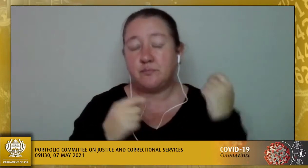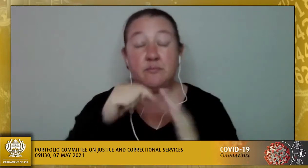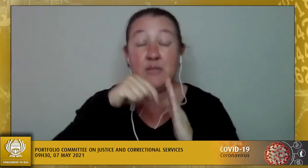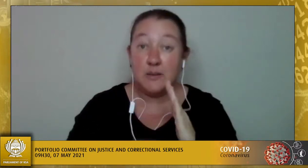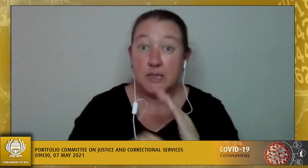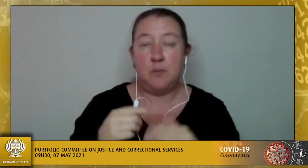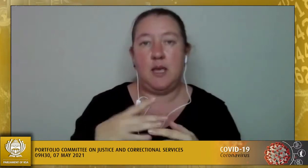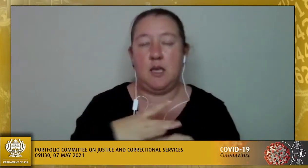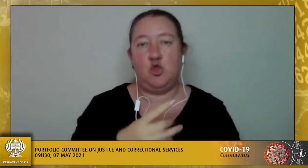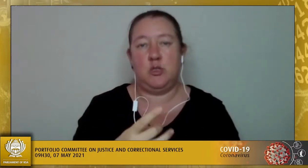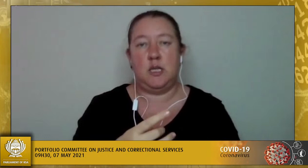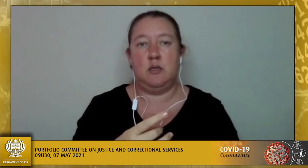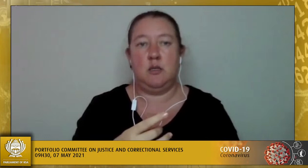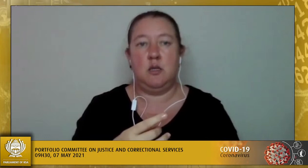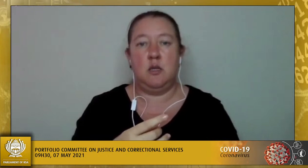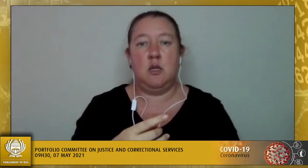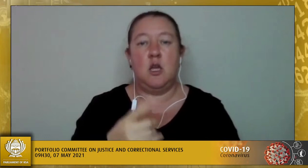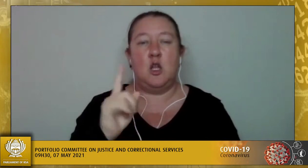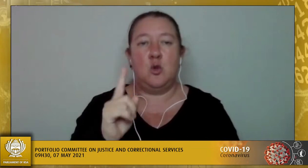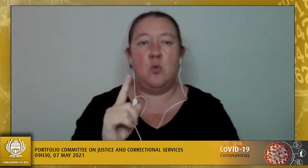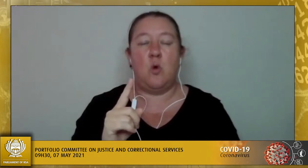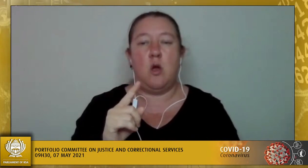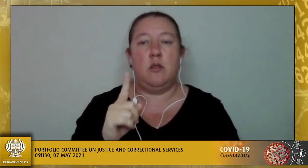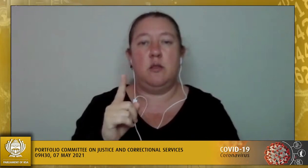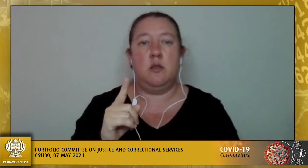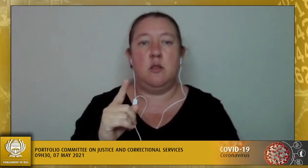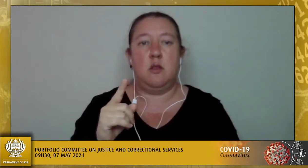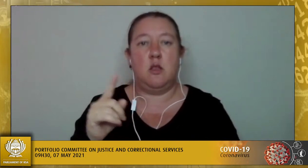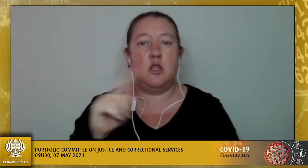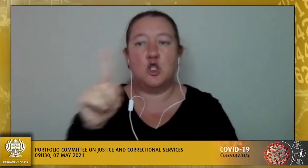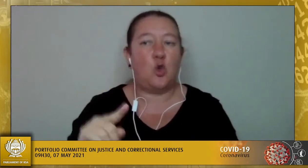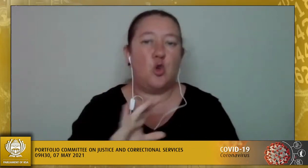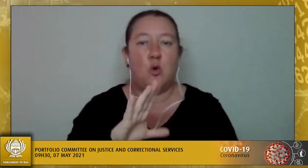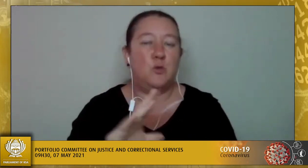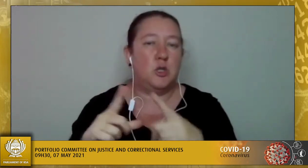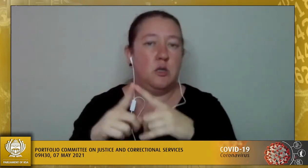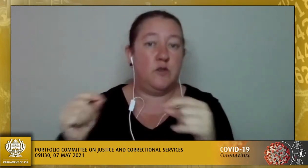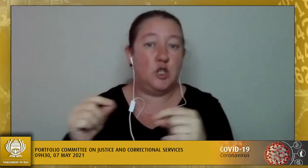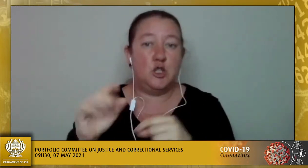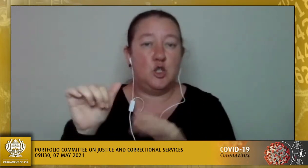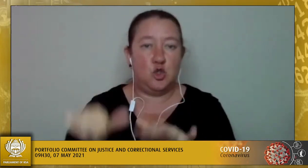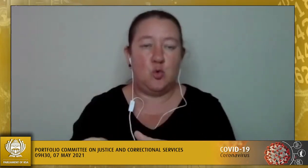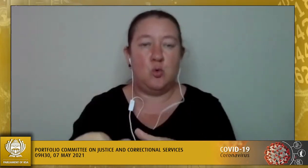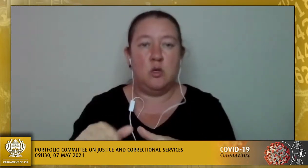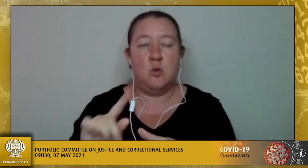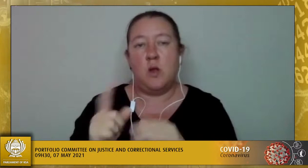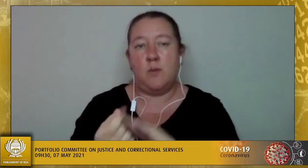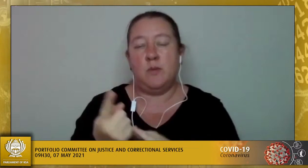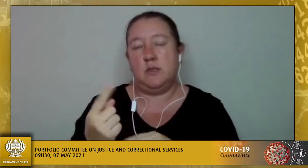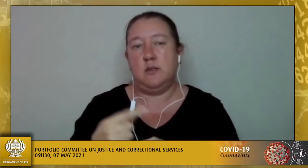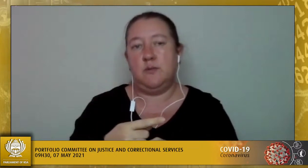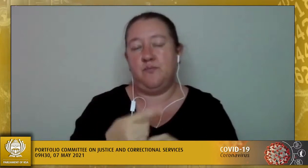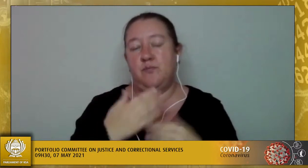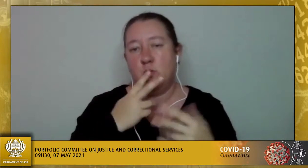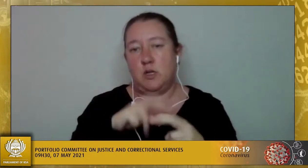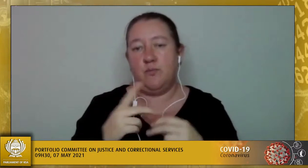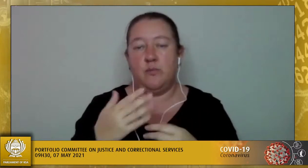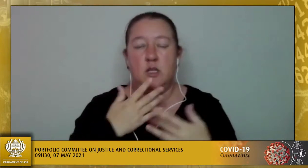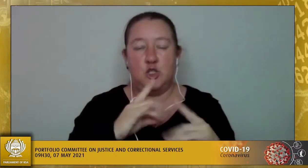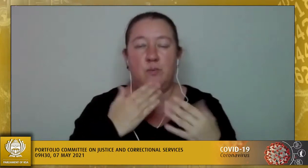interested commission is finished in June what happens thank you very much thank you